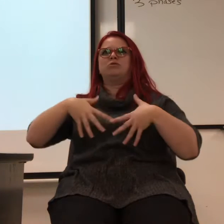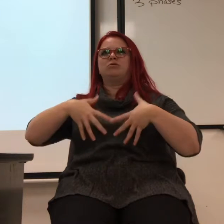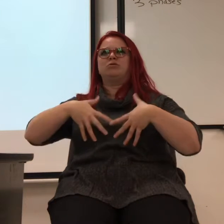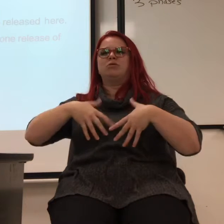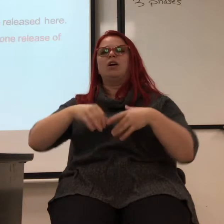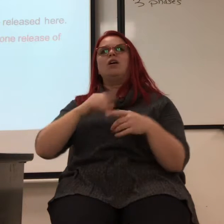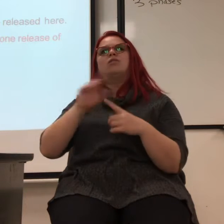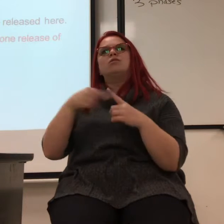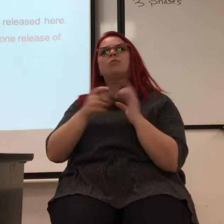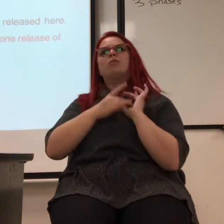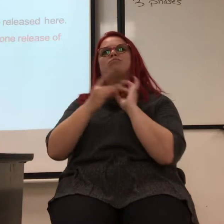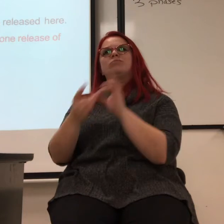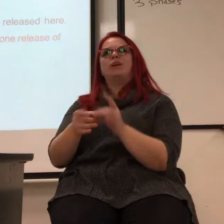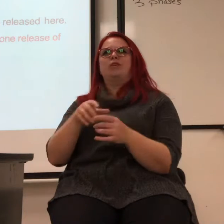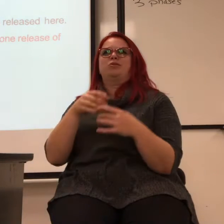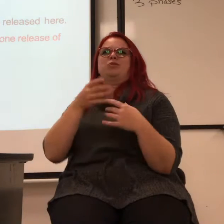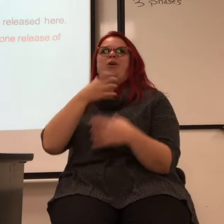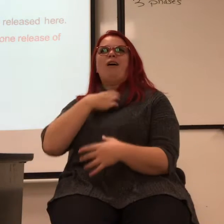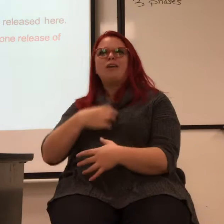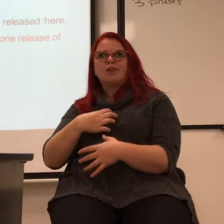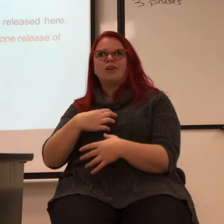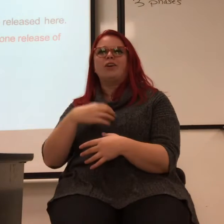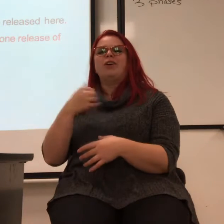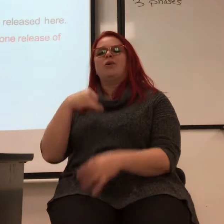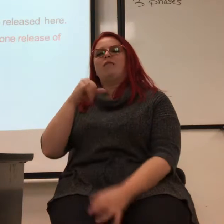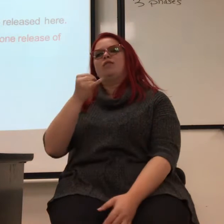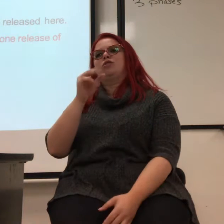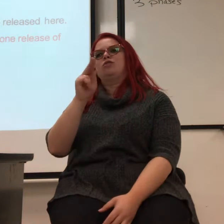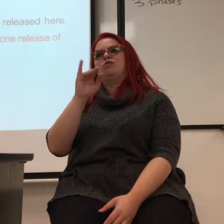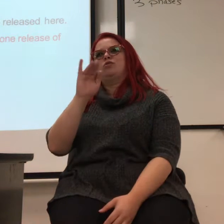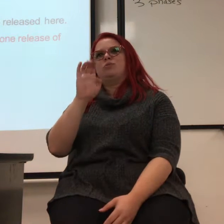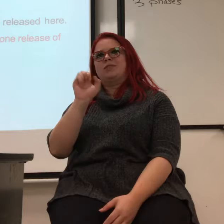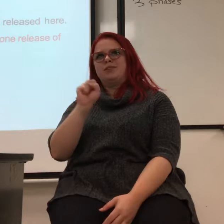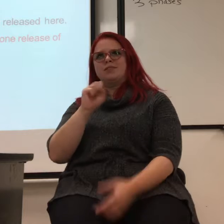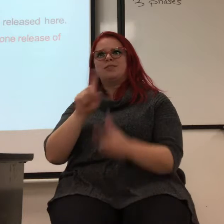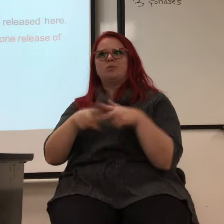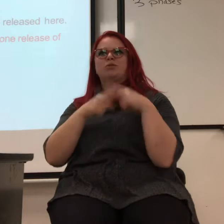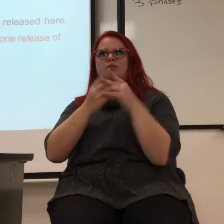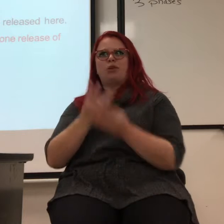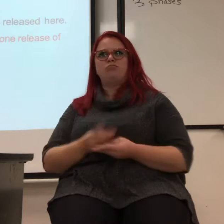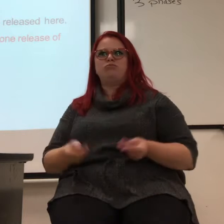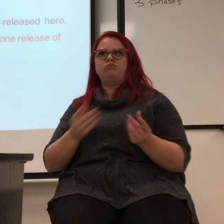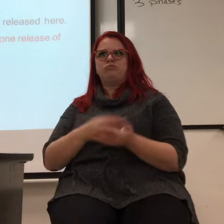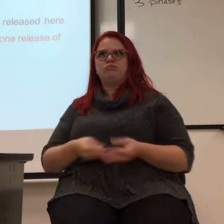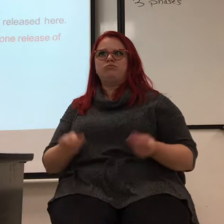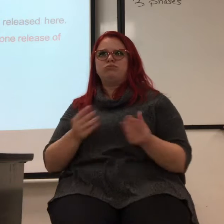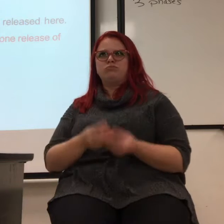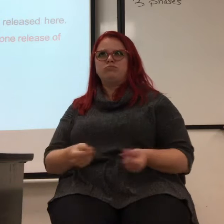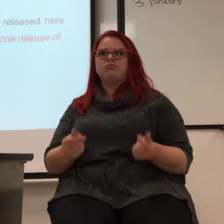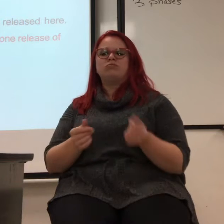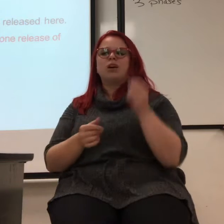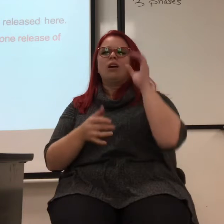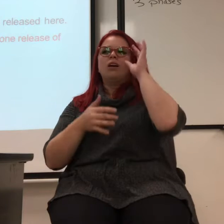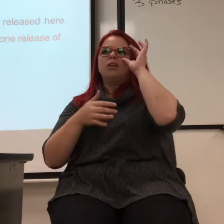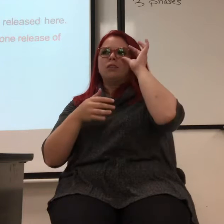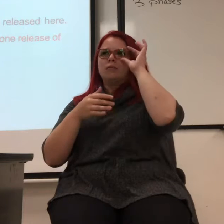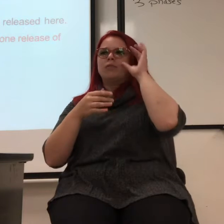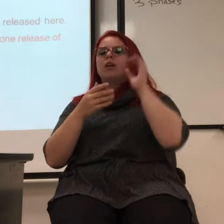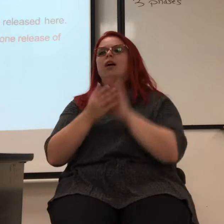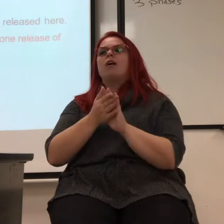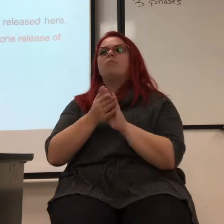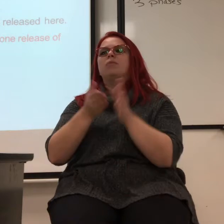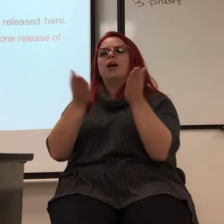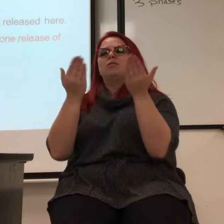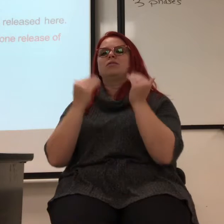gets the juices flowing. Now, the gastric phase is like you're sitting at the table and you're eating the main course. You're just